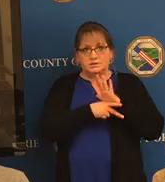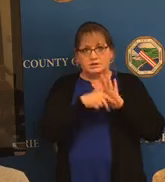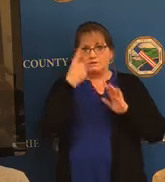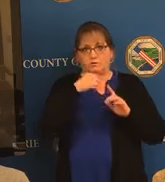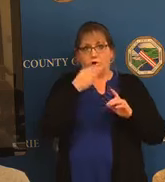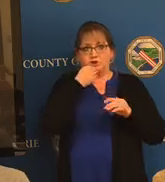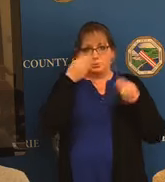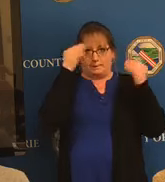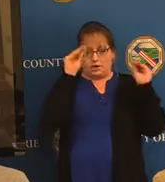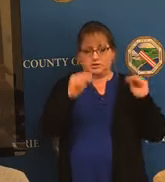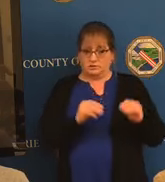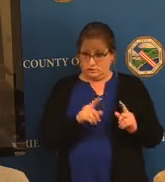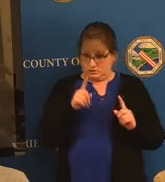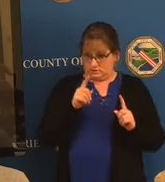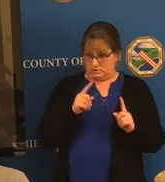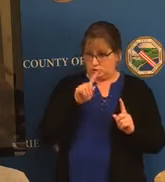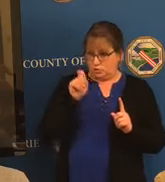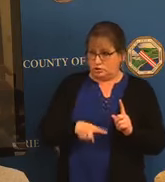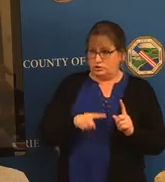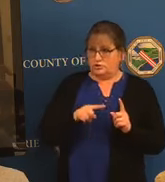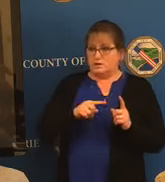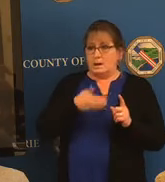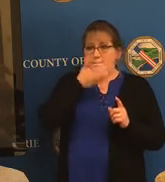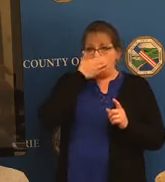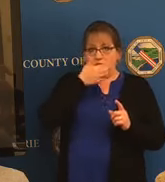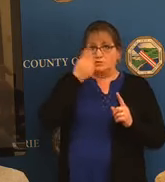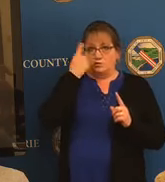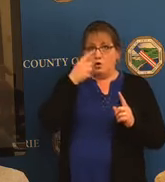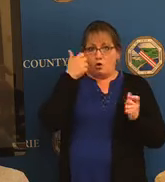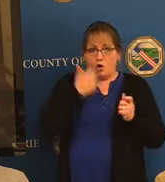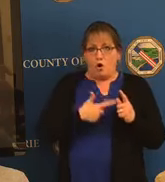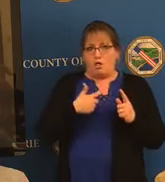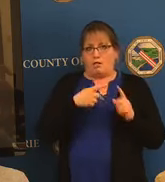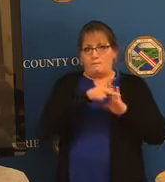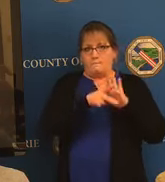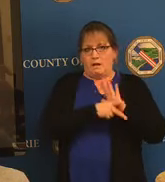be implementing a mask for all policy in the supermarkets?